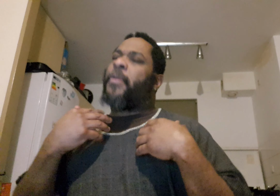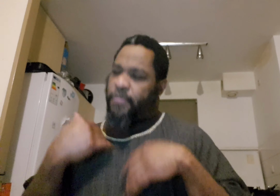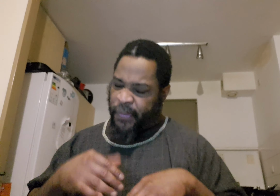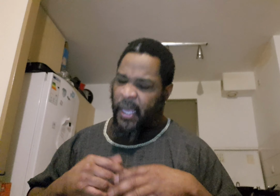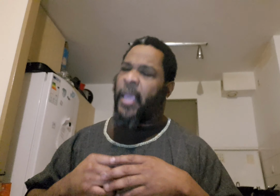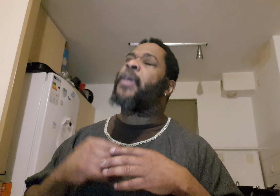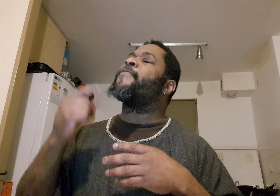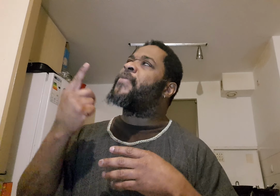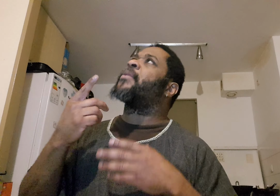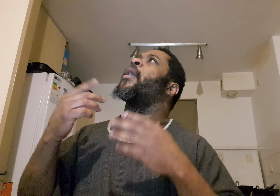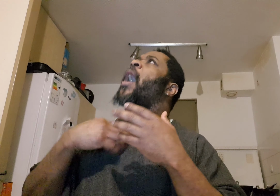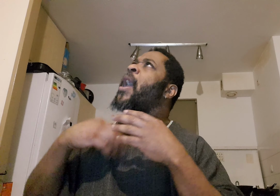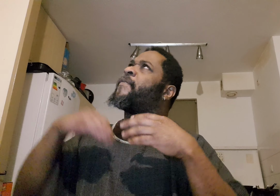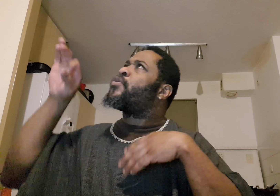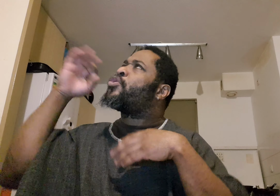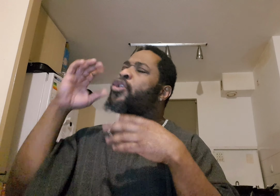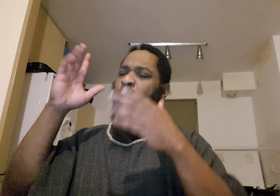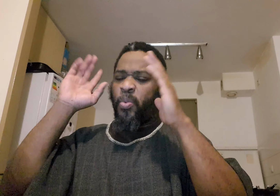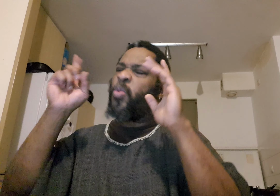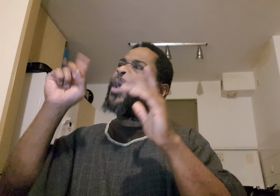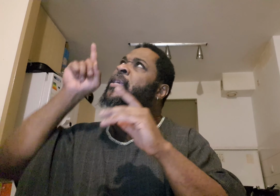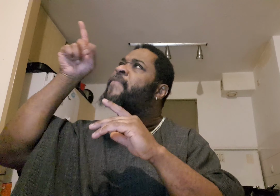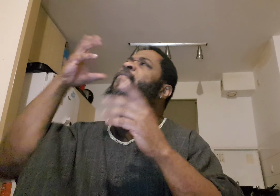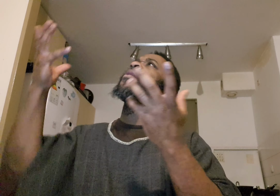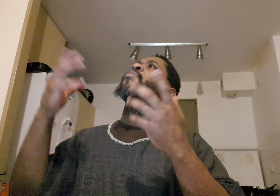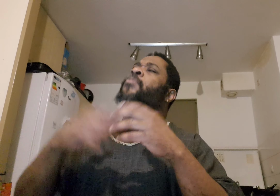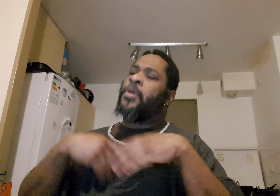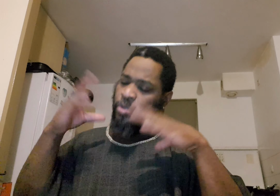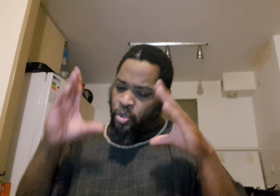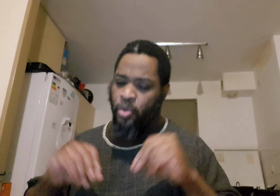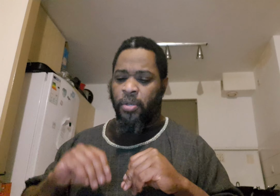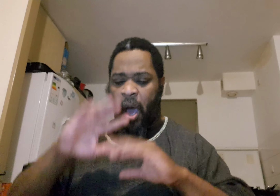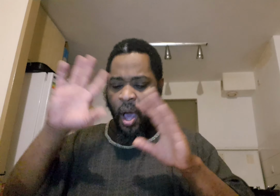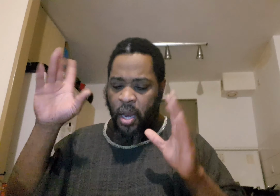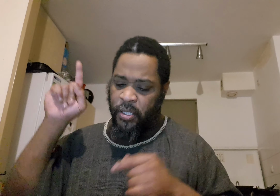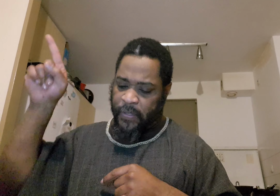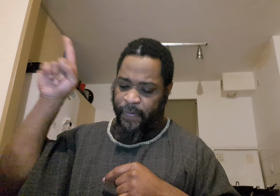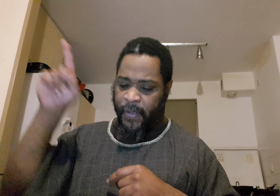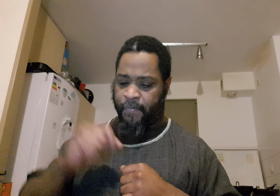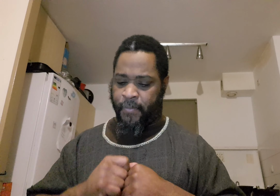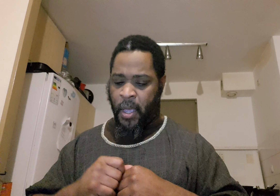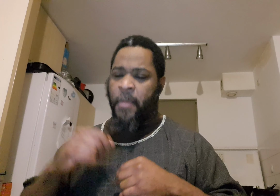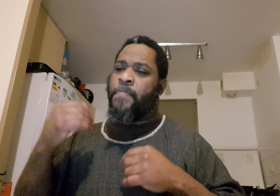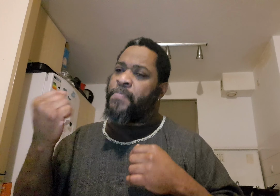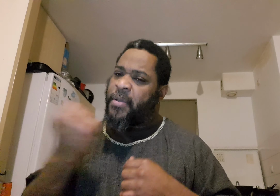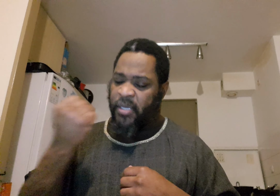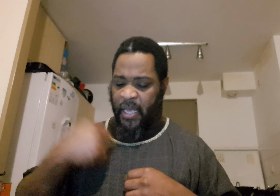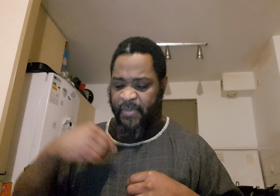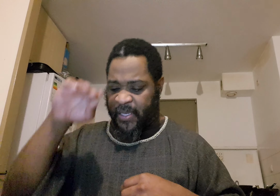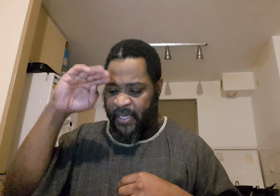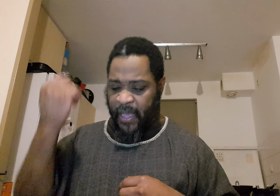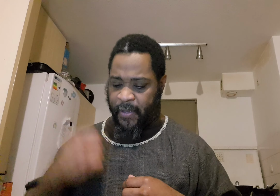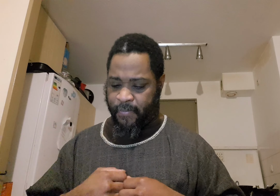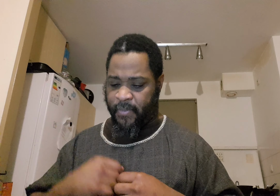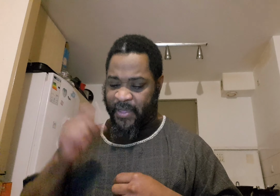have said, read, I have learned what he will do all thing because I'm sick.